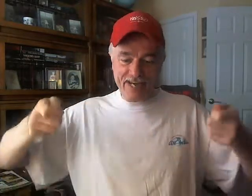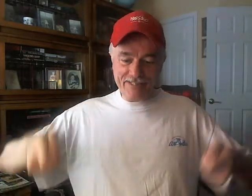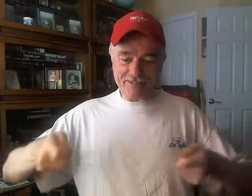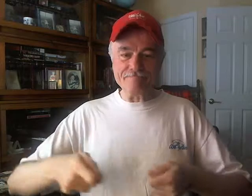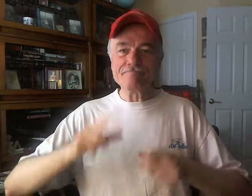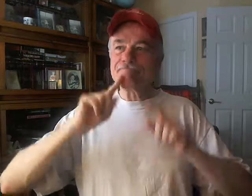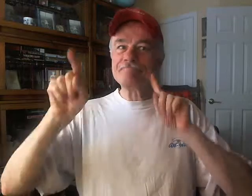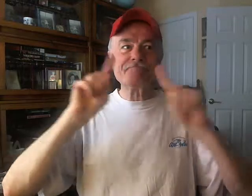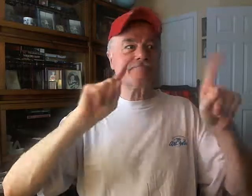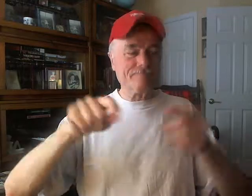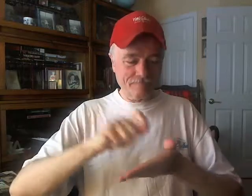train.